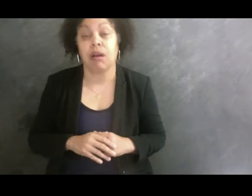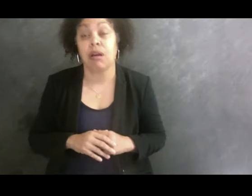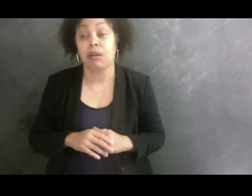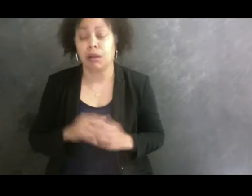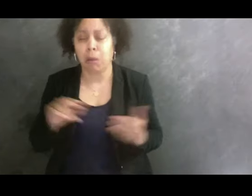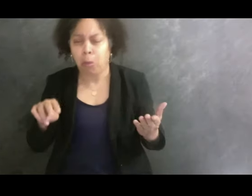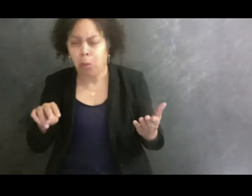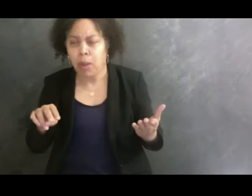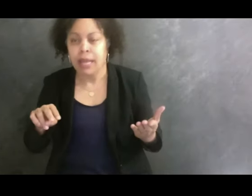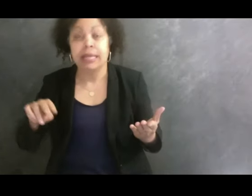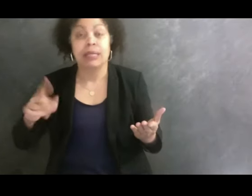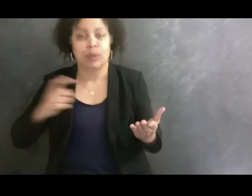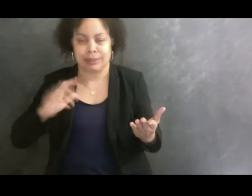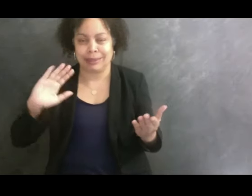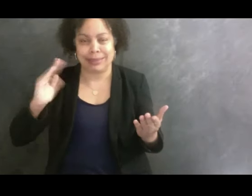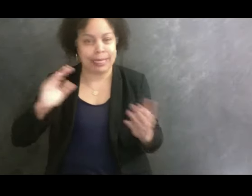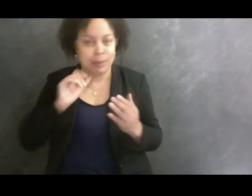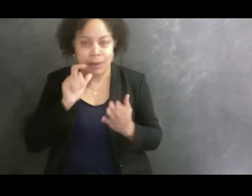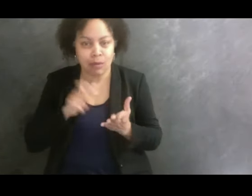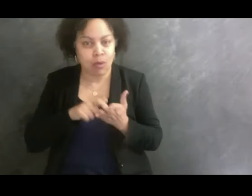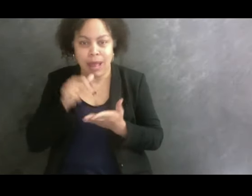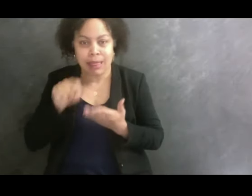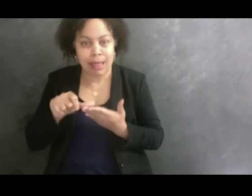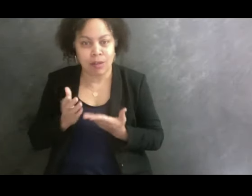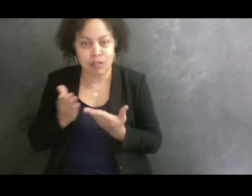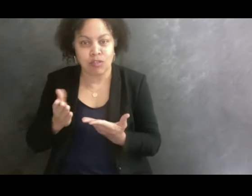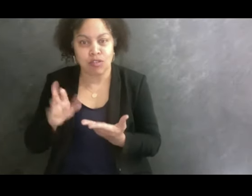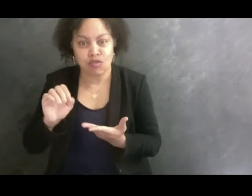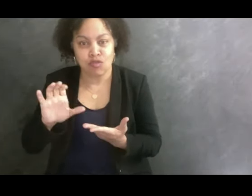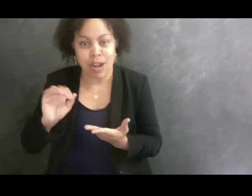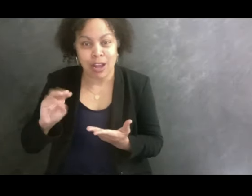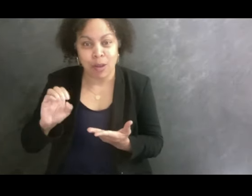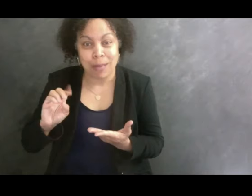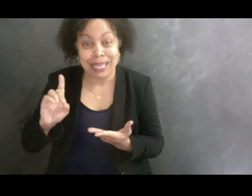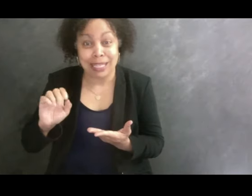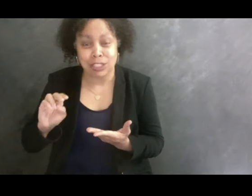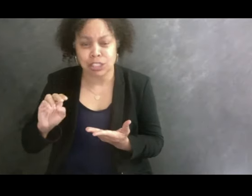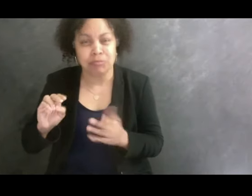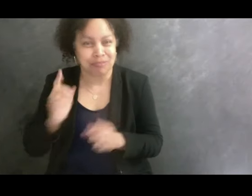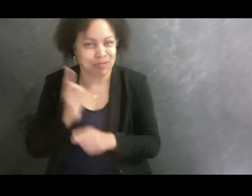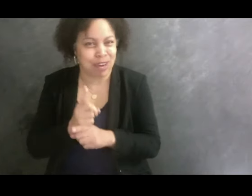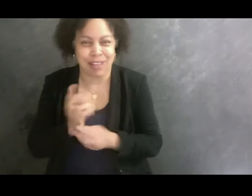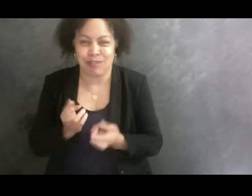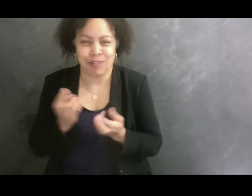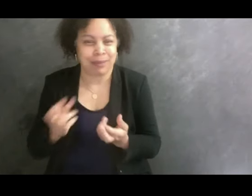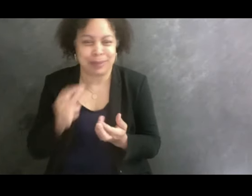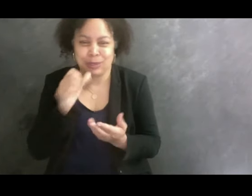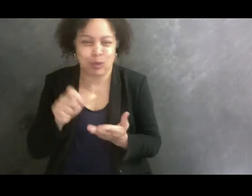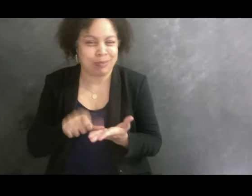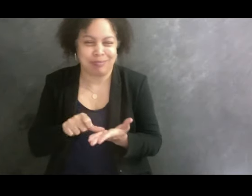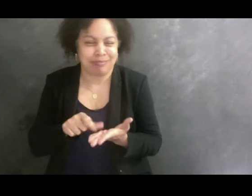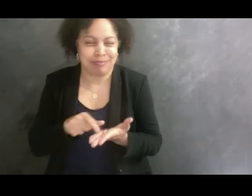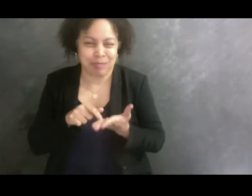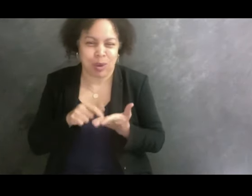required, correct? That's correct. You're no longer required to submit letters of recommendation. All of the changes that we've made to the